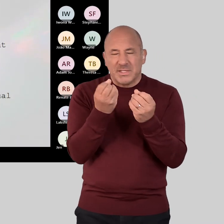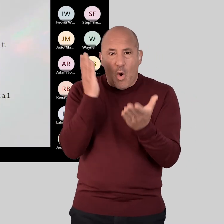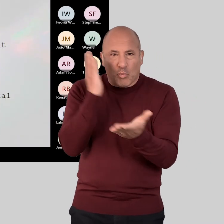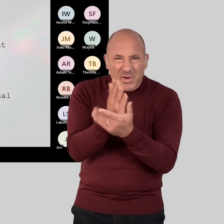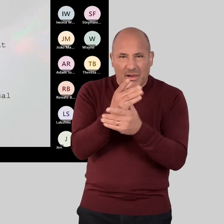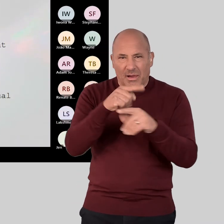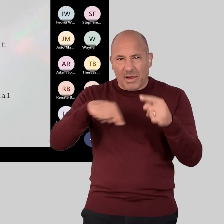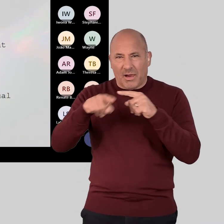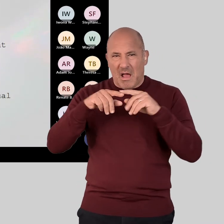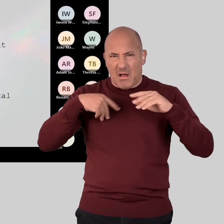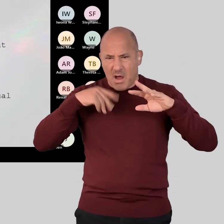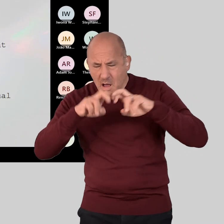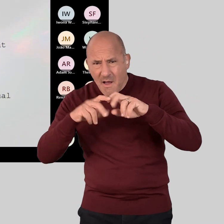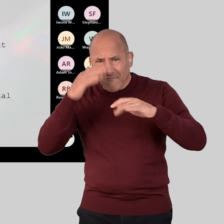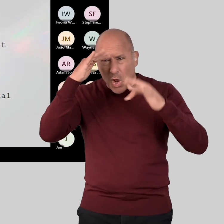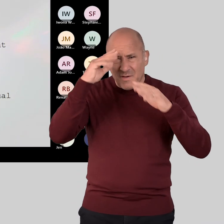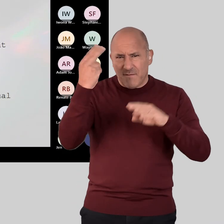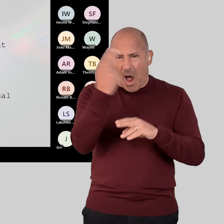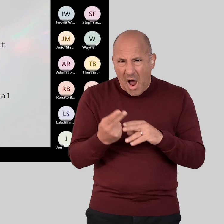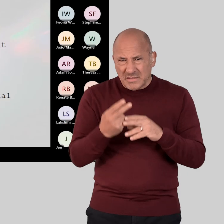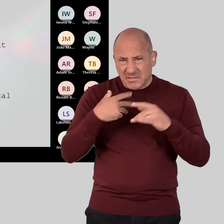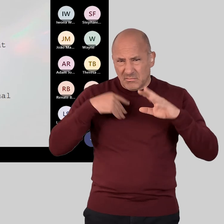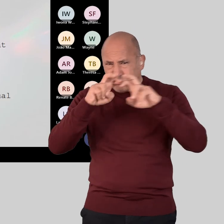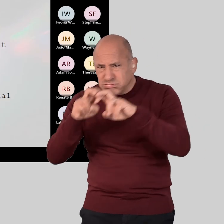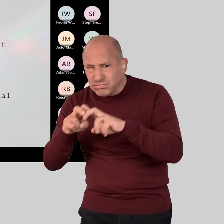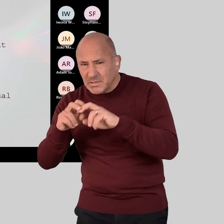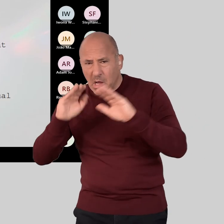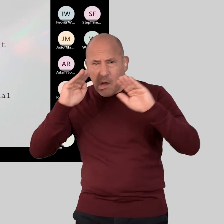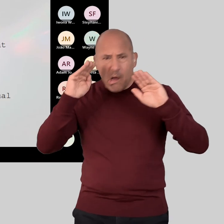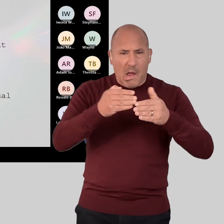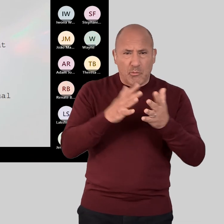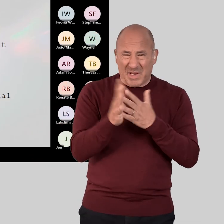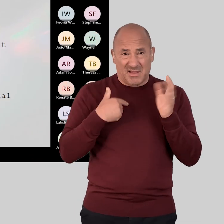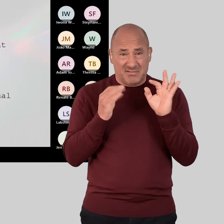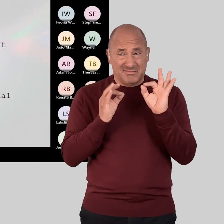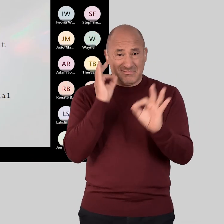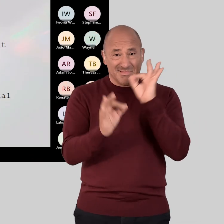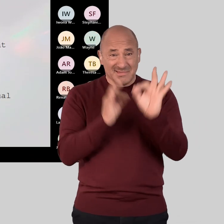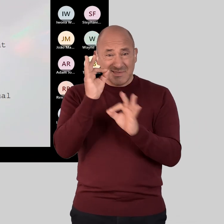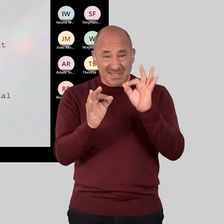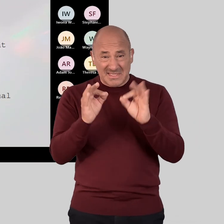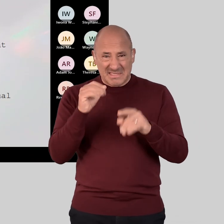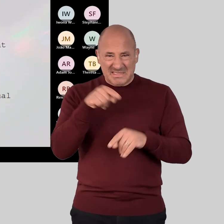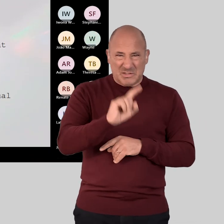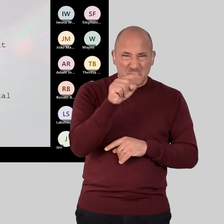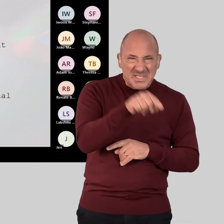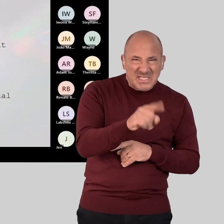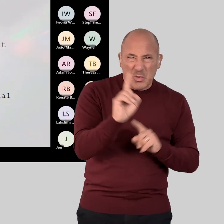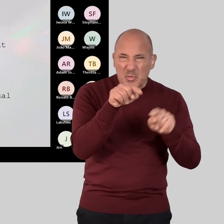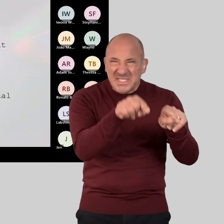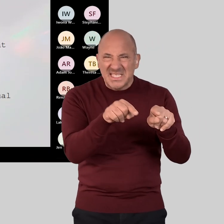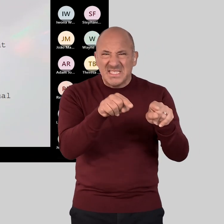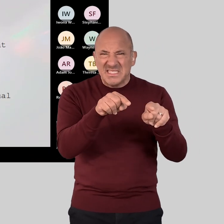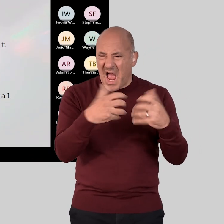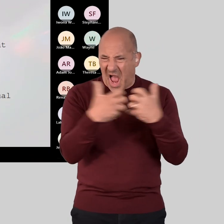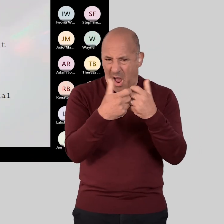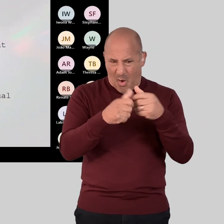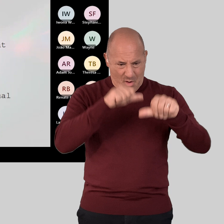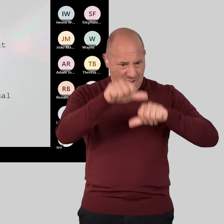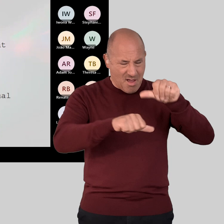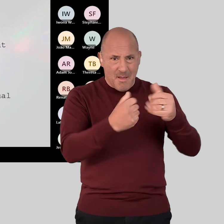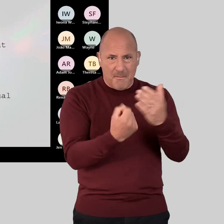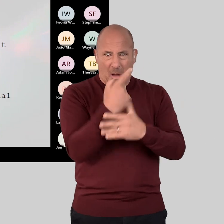aesthetics, or analytic philosophy of art, and that's concerned really with asking questions about what kind of thing something